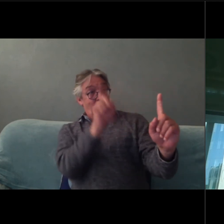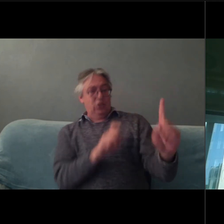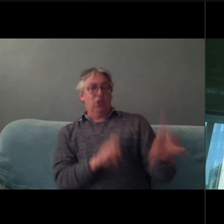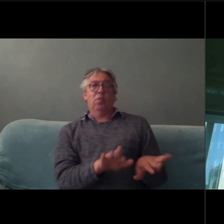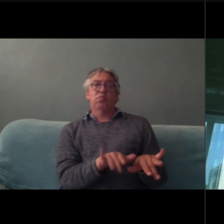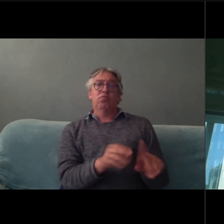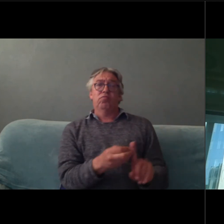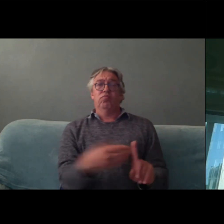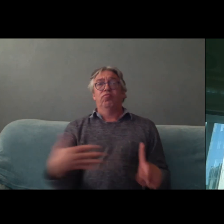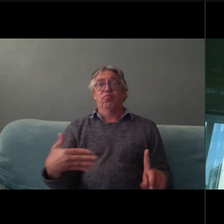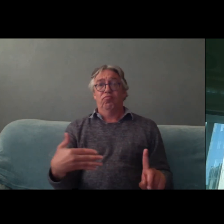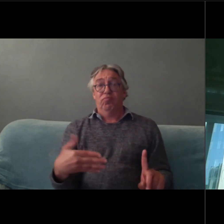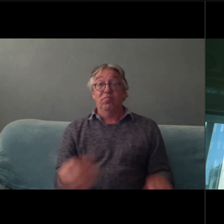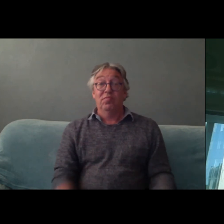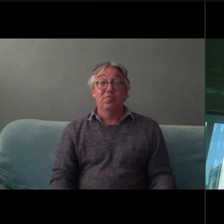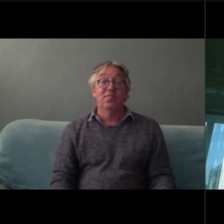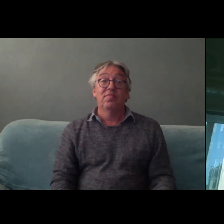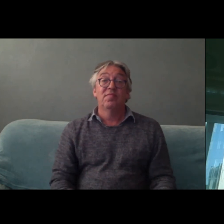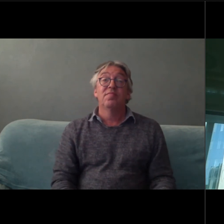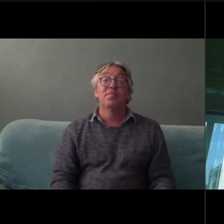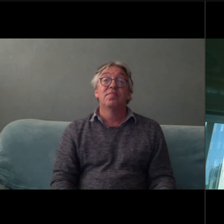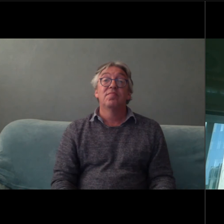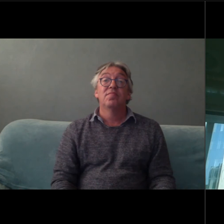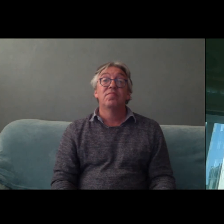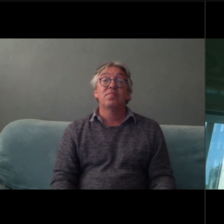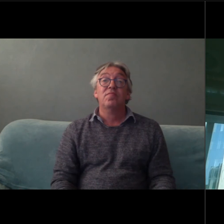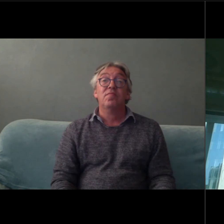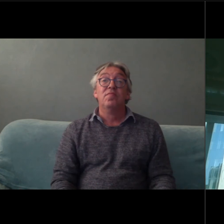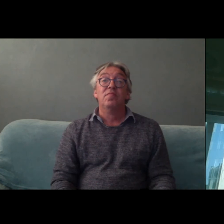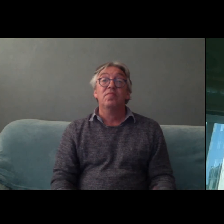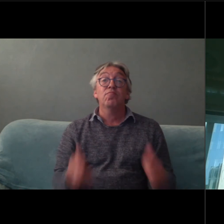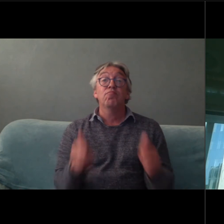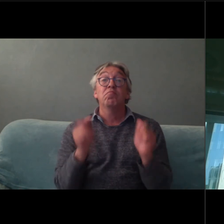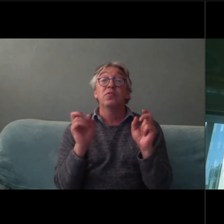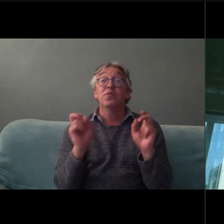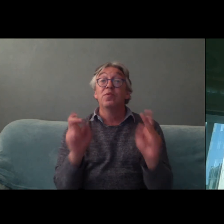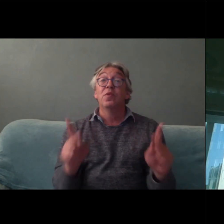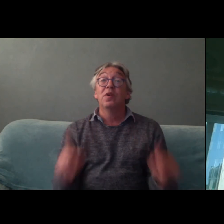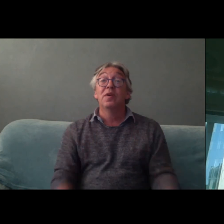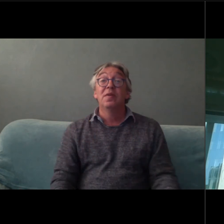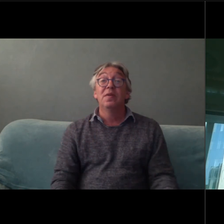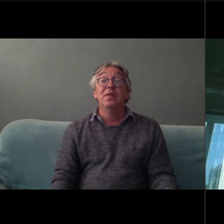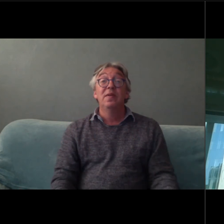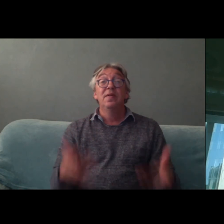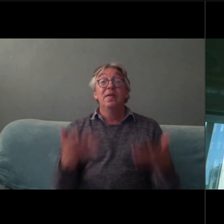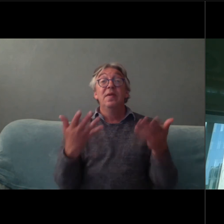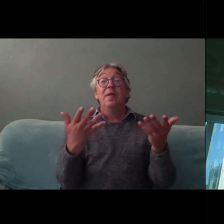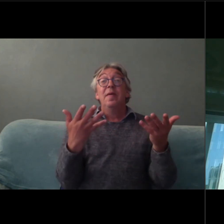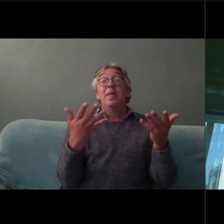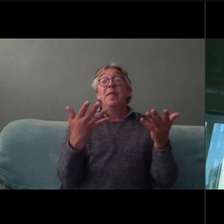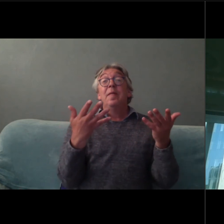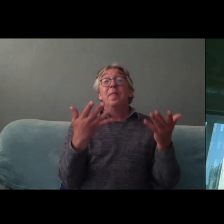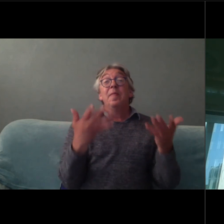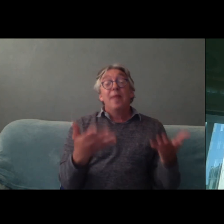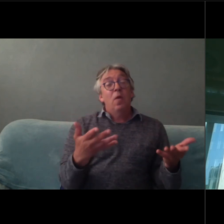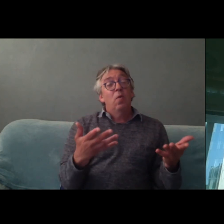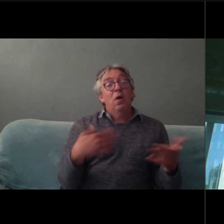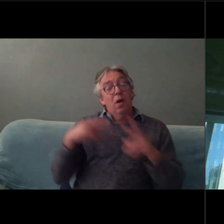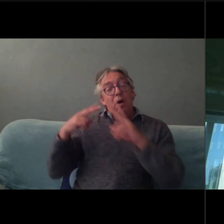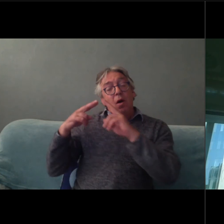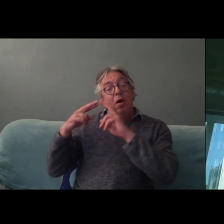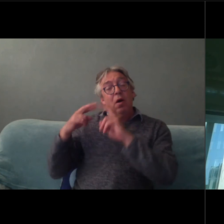whom you would like to ask the question. Okay, now we're going to explore the specific case of 2